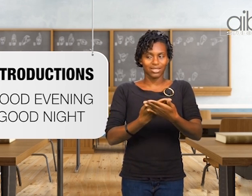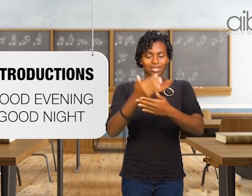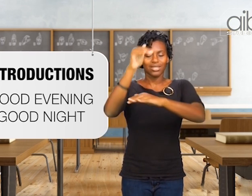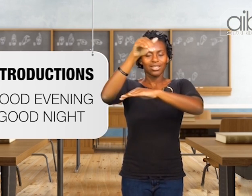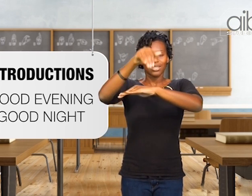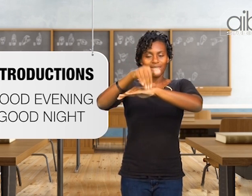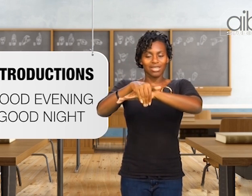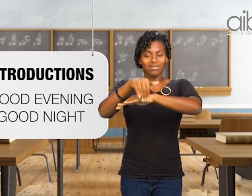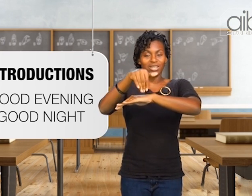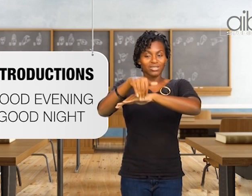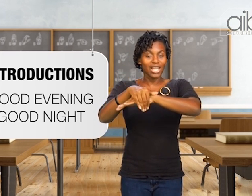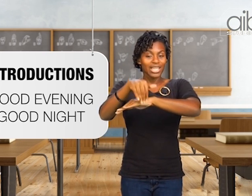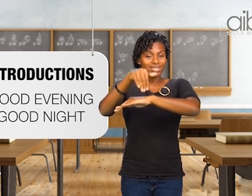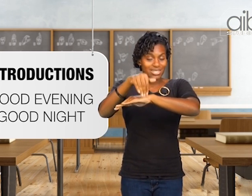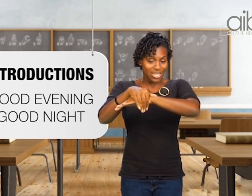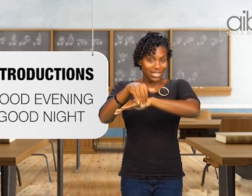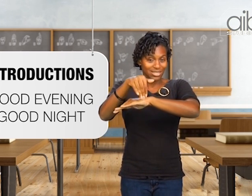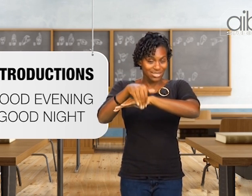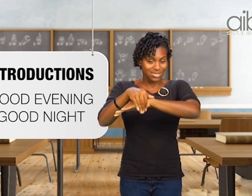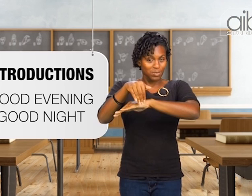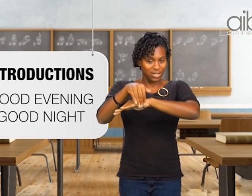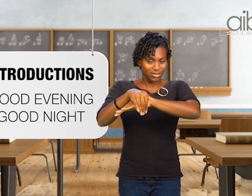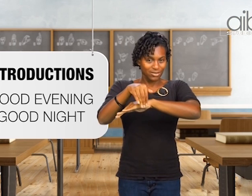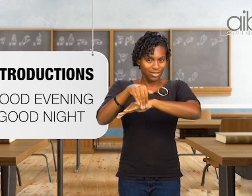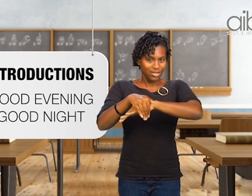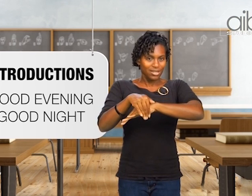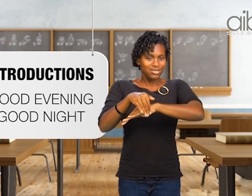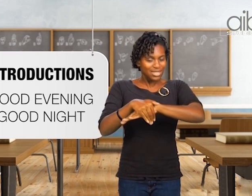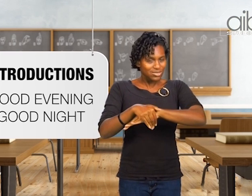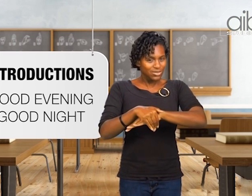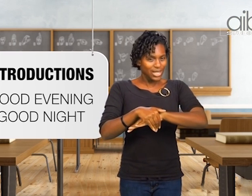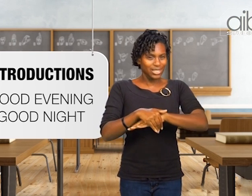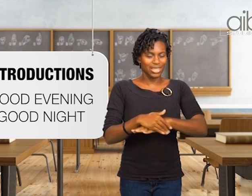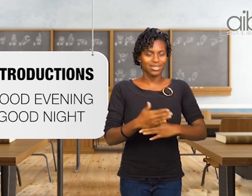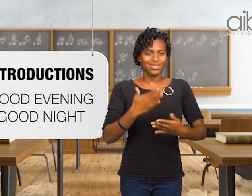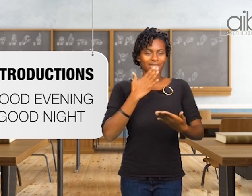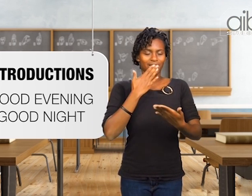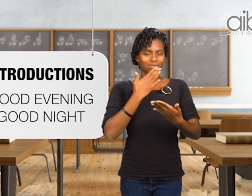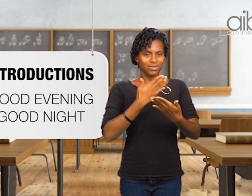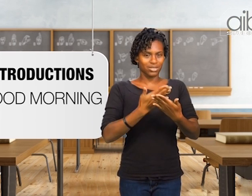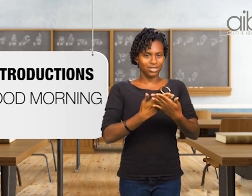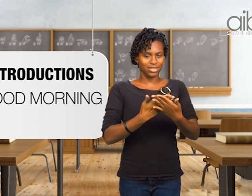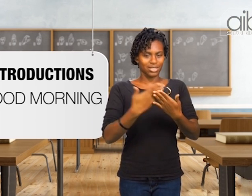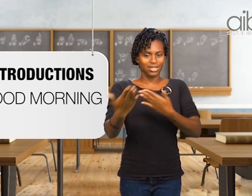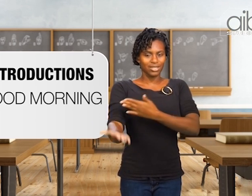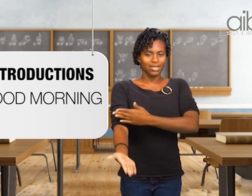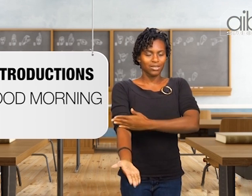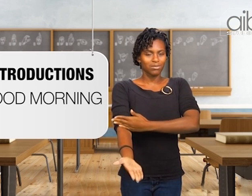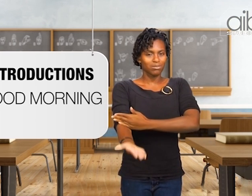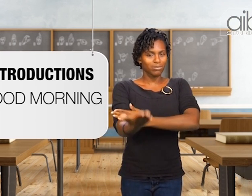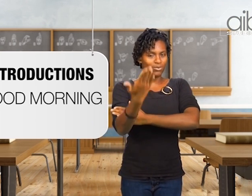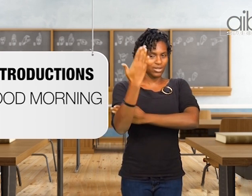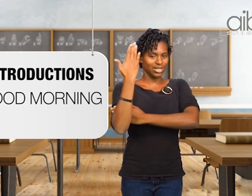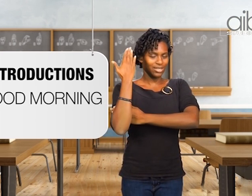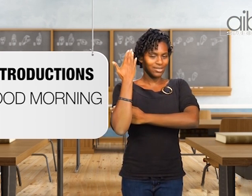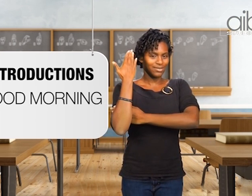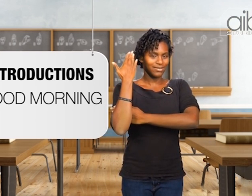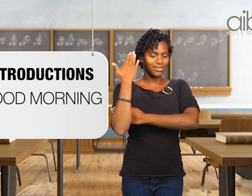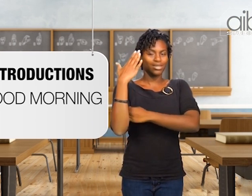good evening or night, the sun has disappeared. So let's do that again. So we have good morning,